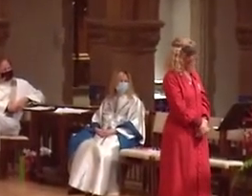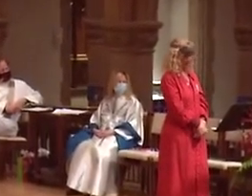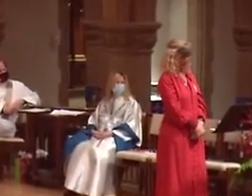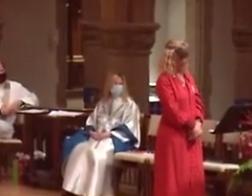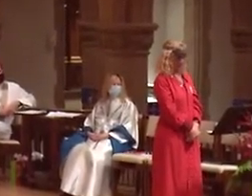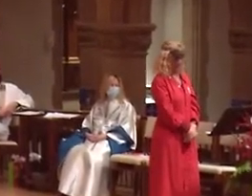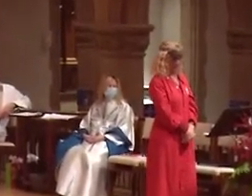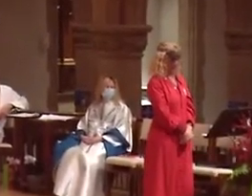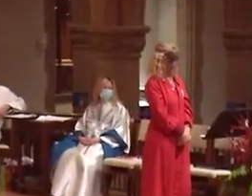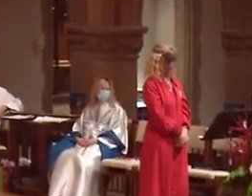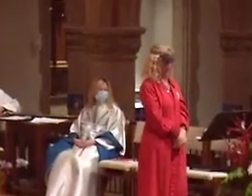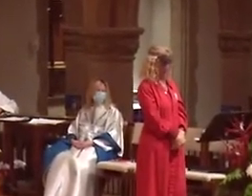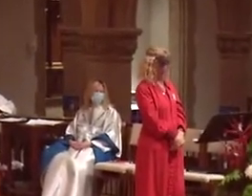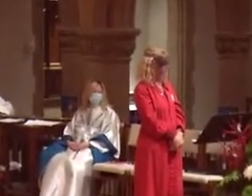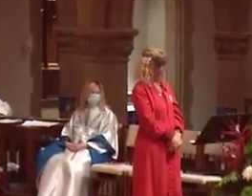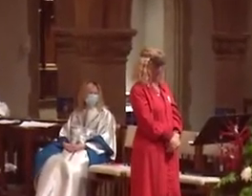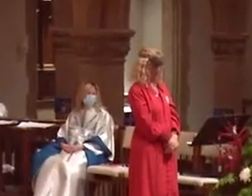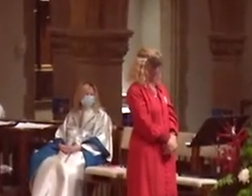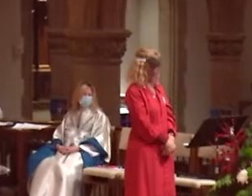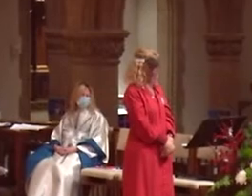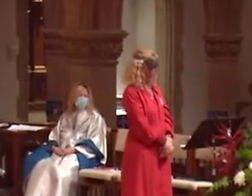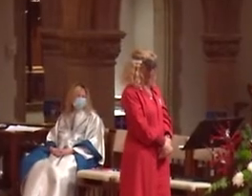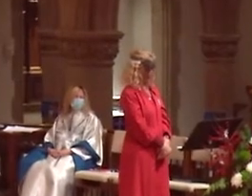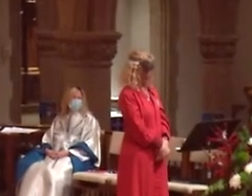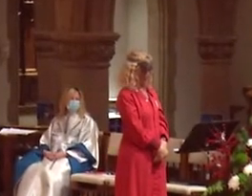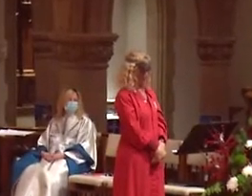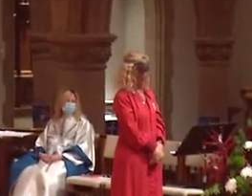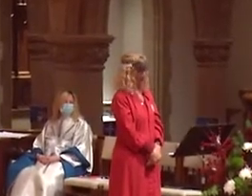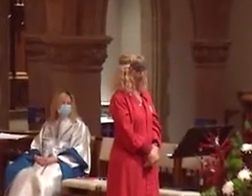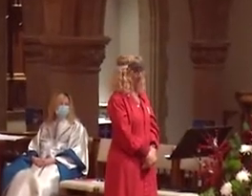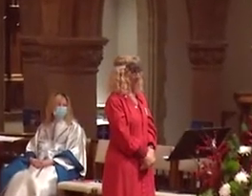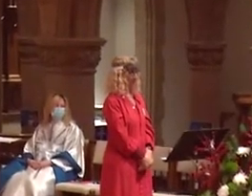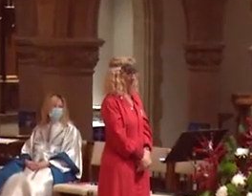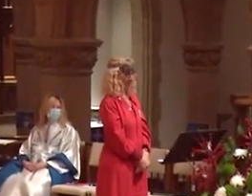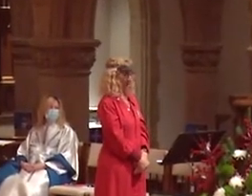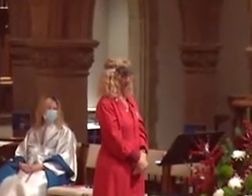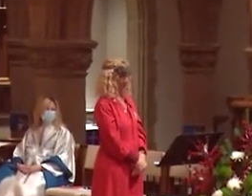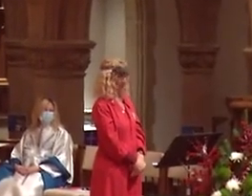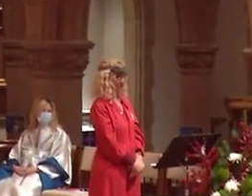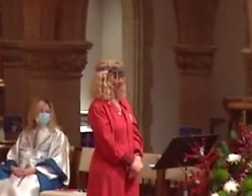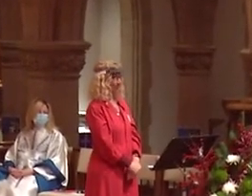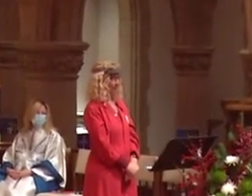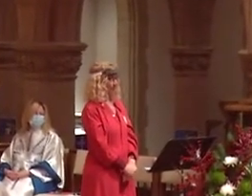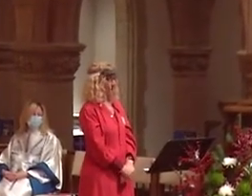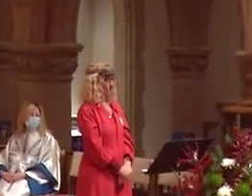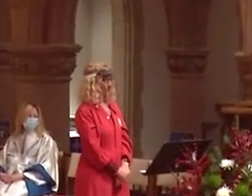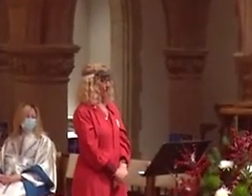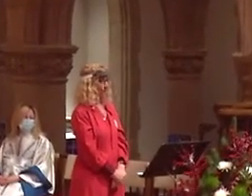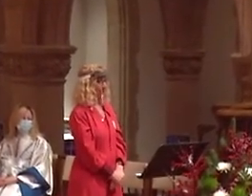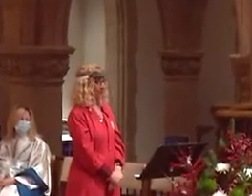Hoy los invito a decir, ven, niño Dios, ven, niño Jesús, te hemos estado esperando.